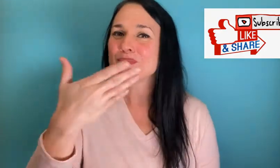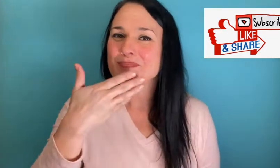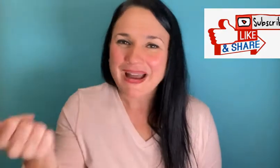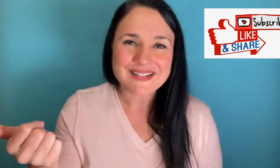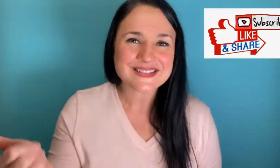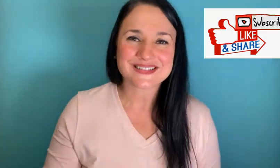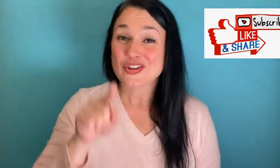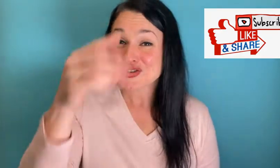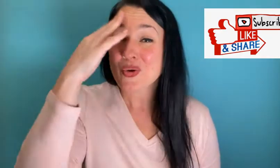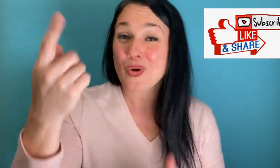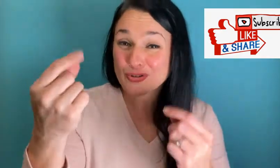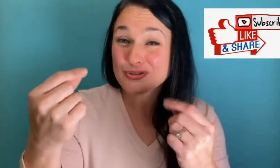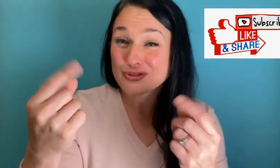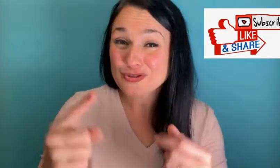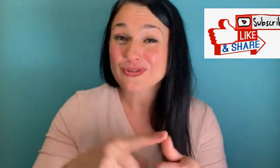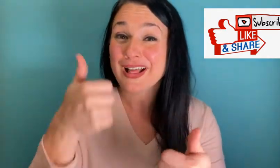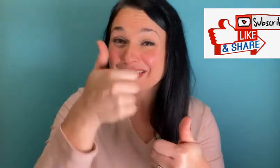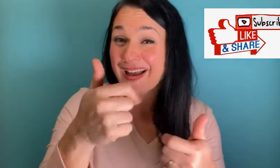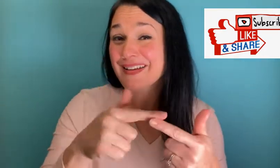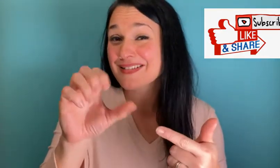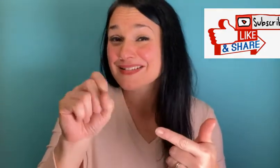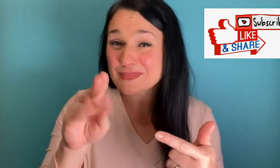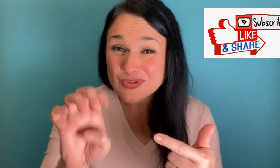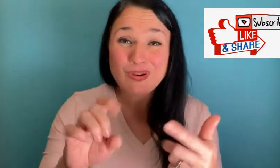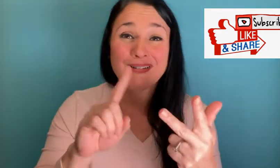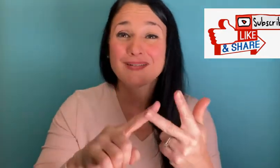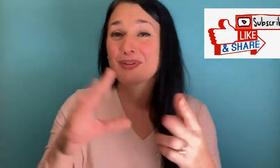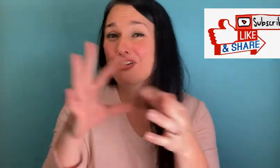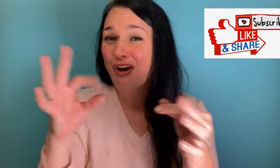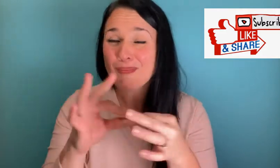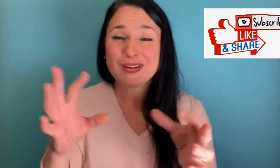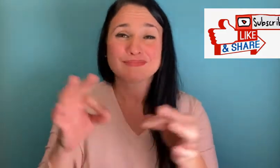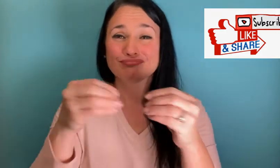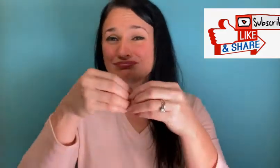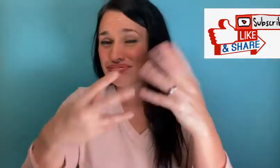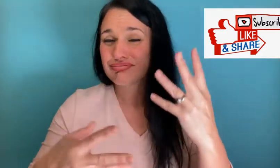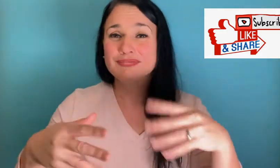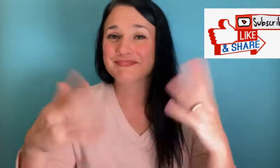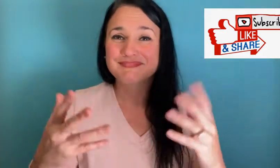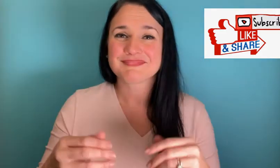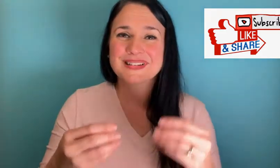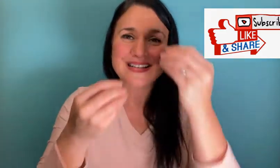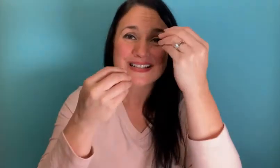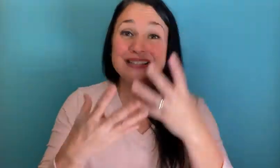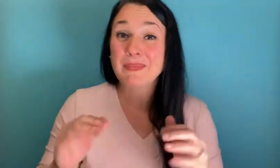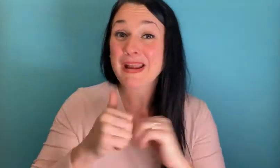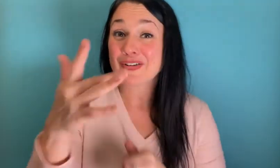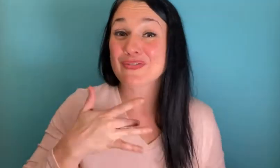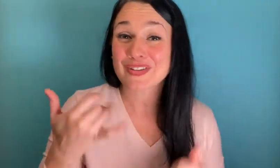you the best, and you know what to do. You could like, subscribe, or comment. Put whatever to show your support. Just let me know how